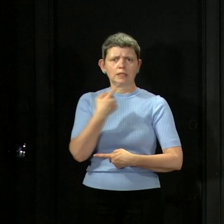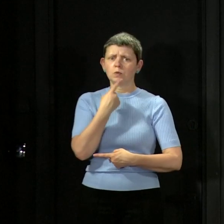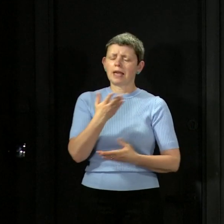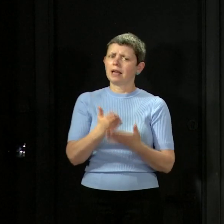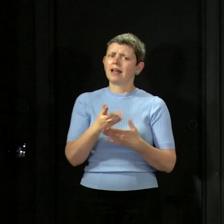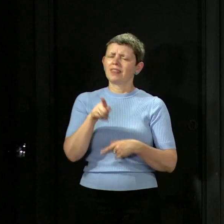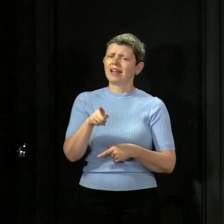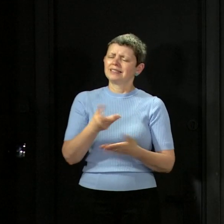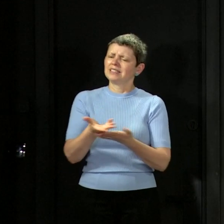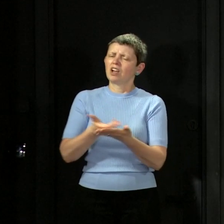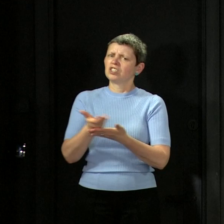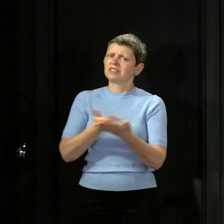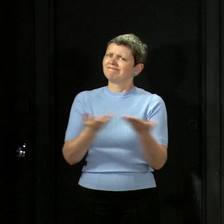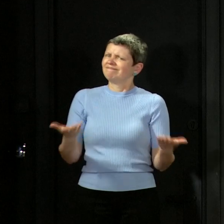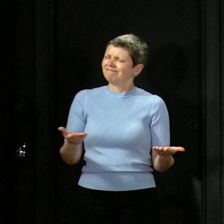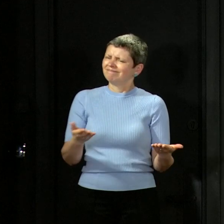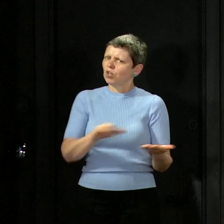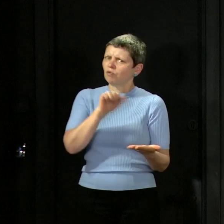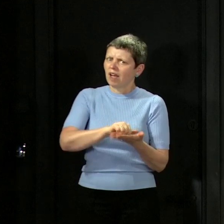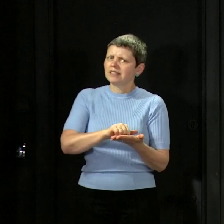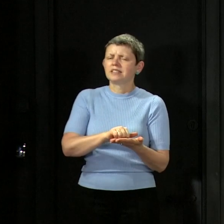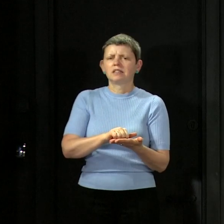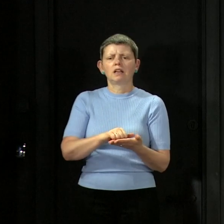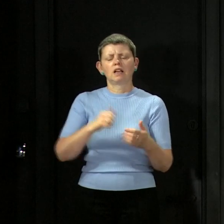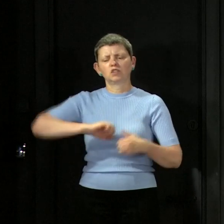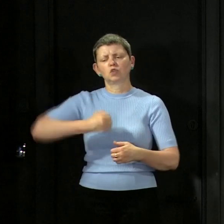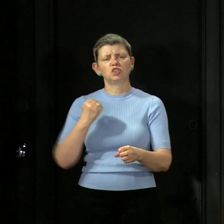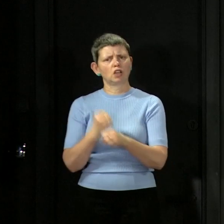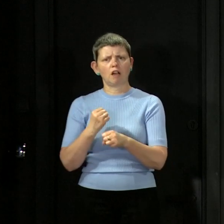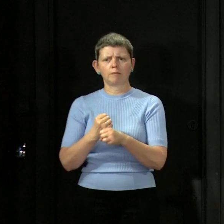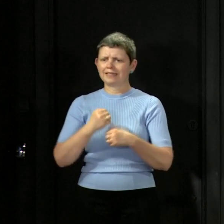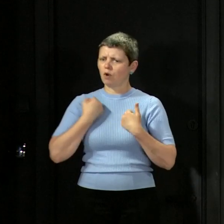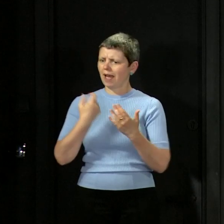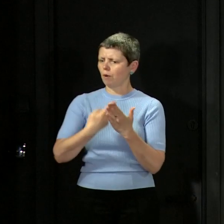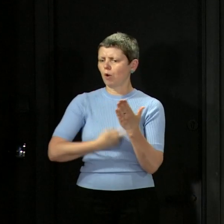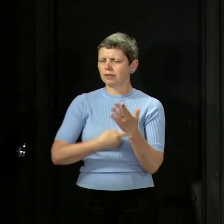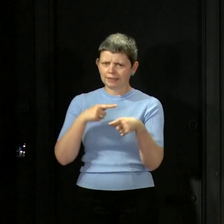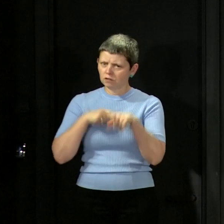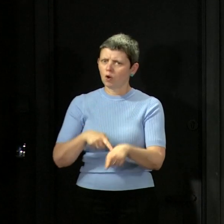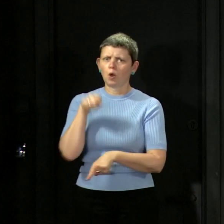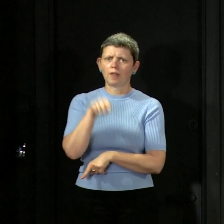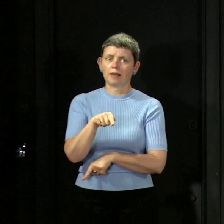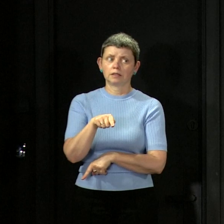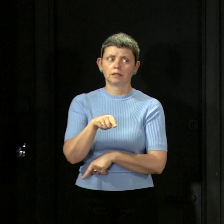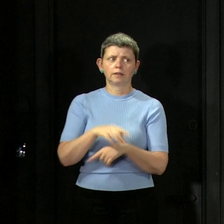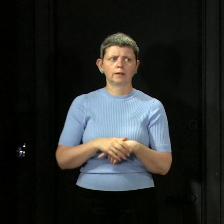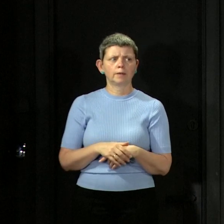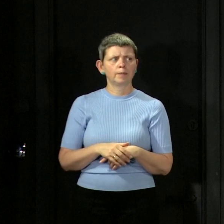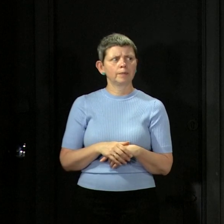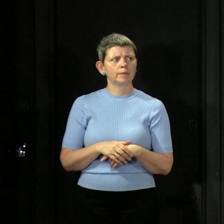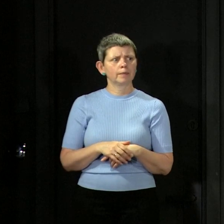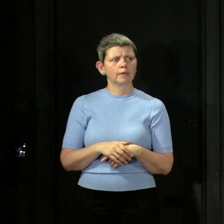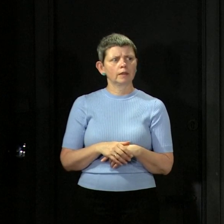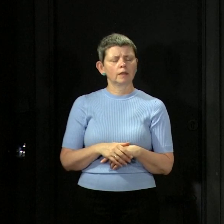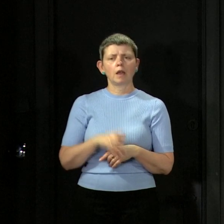the Scottish Government or any government to pursue a policy of allowing and wanting people to get this virus. This is despite Jason and